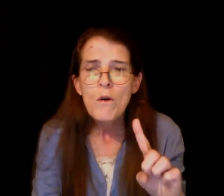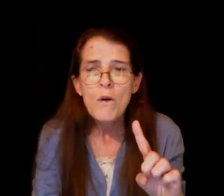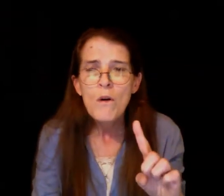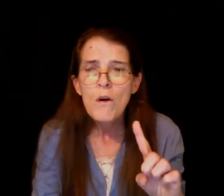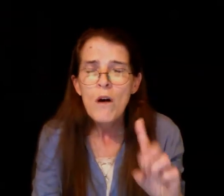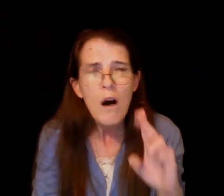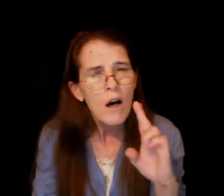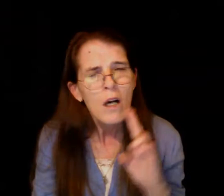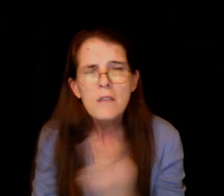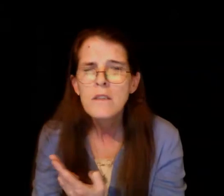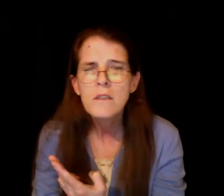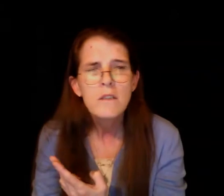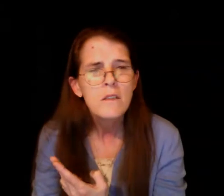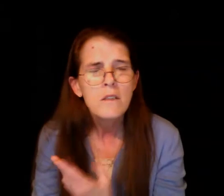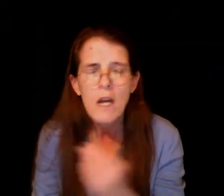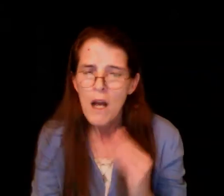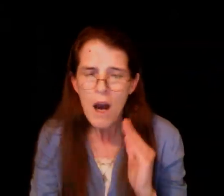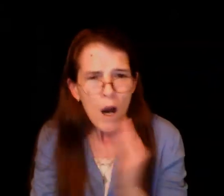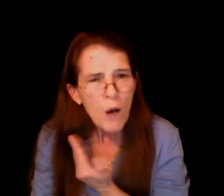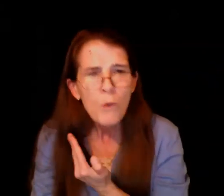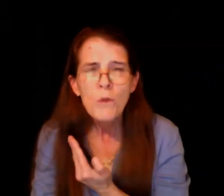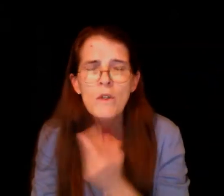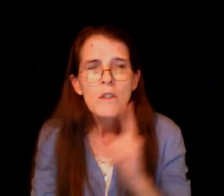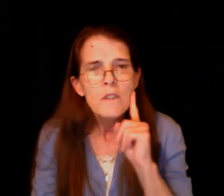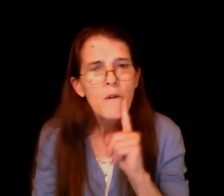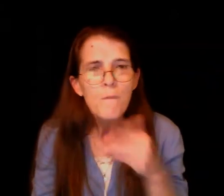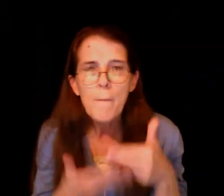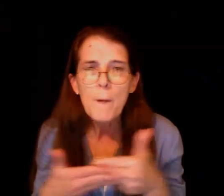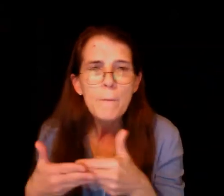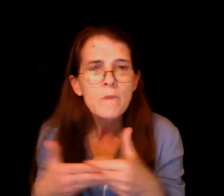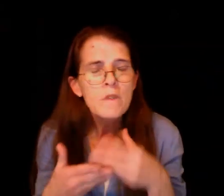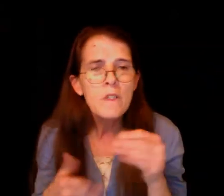the food. With the drink. Mom, can I have some Mario?